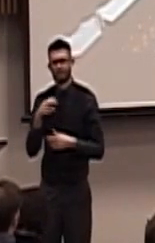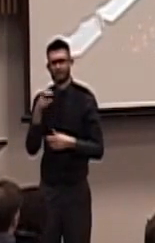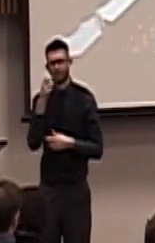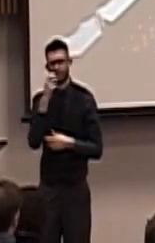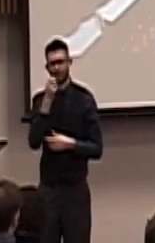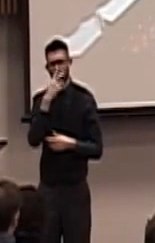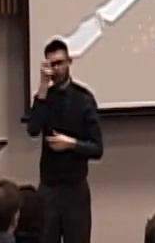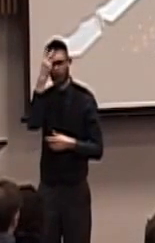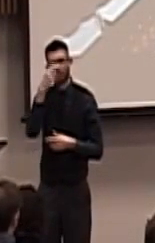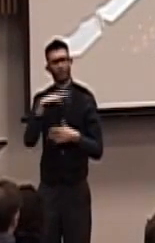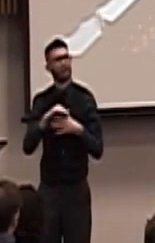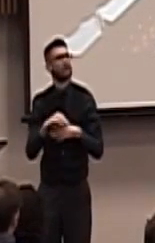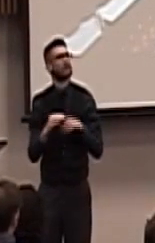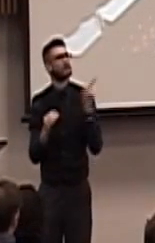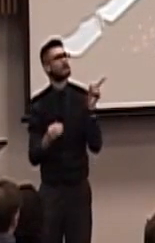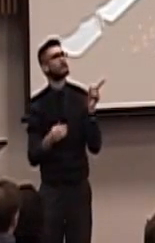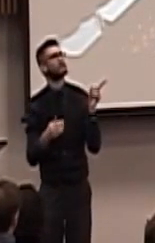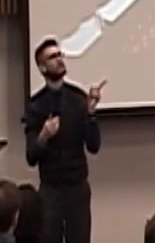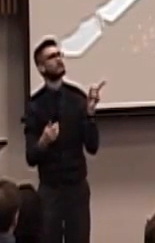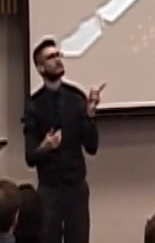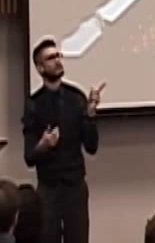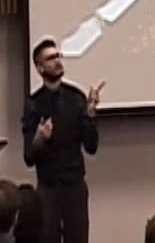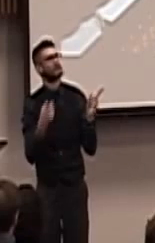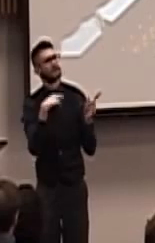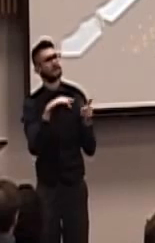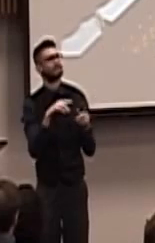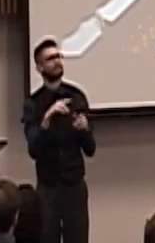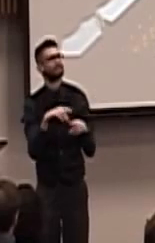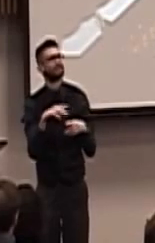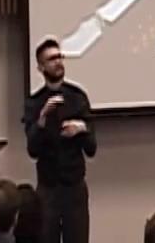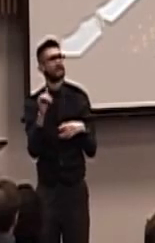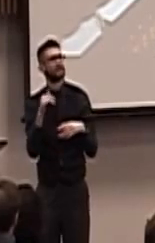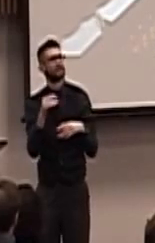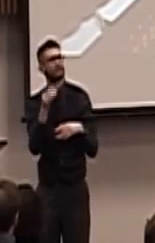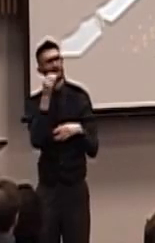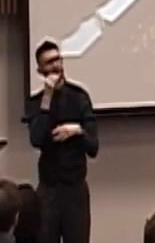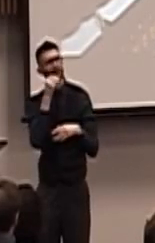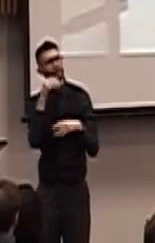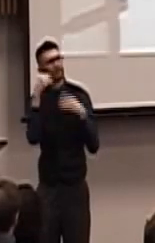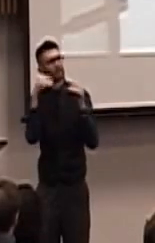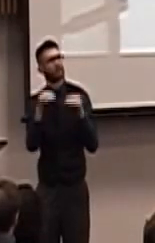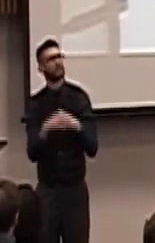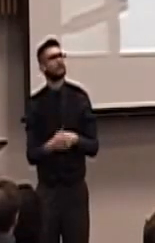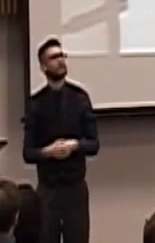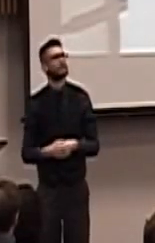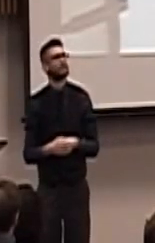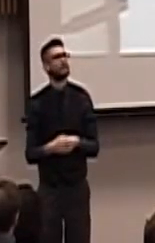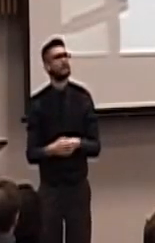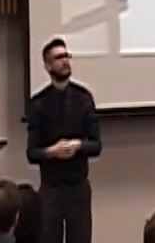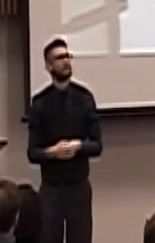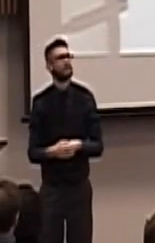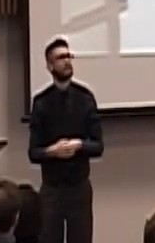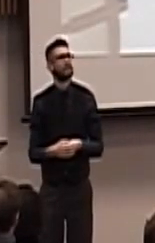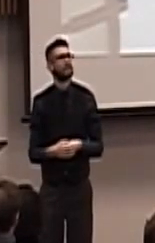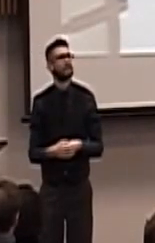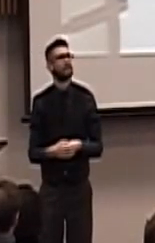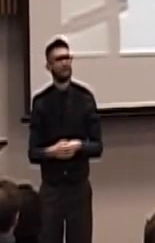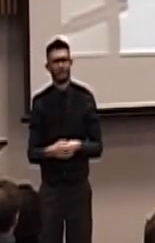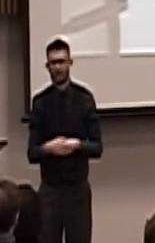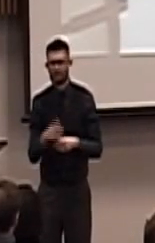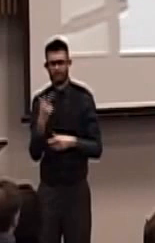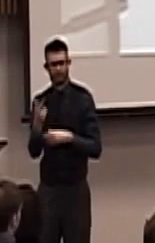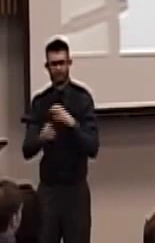Speedy. There it is. And so they do have some grocery stores. It was nothing like this 3 years